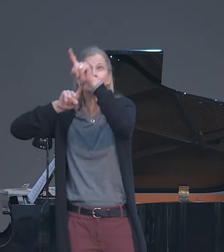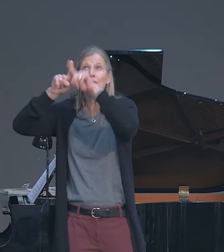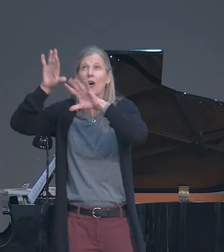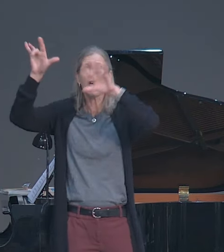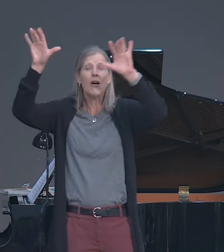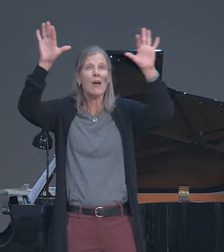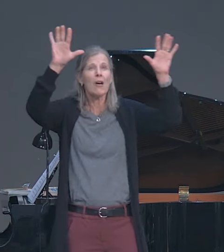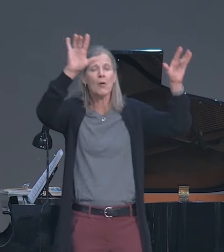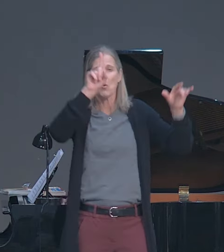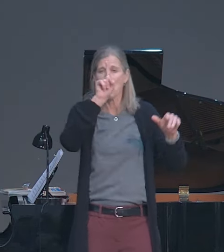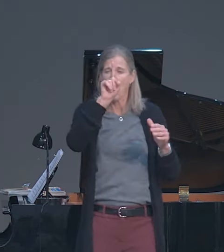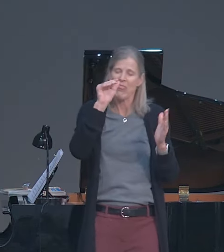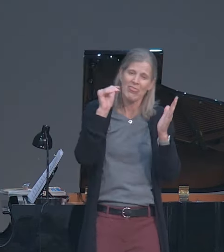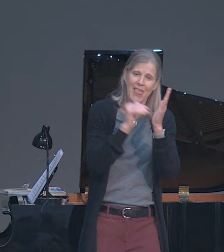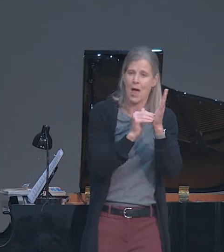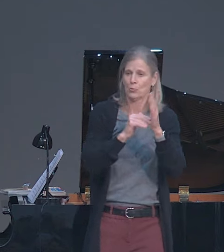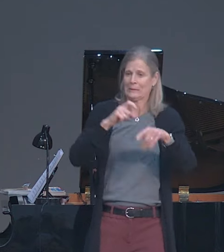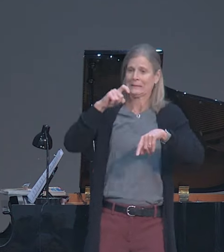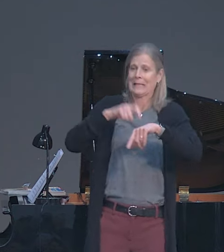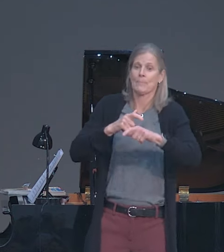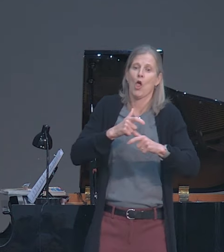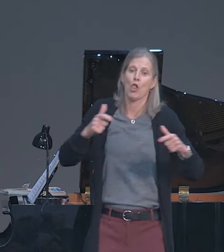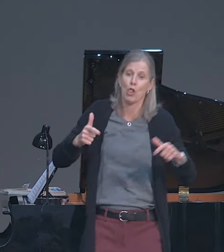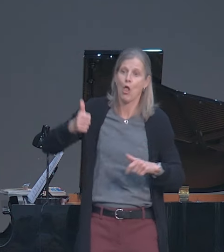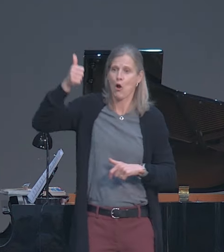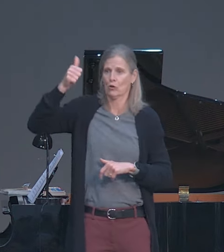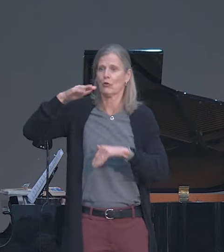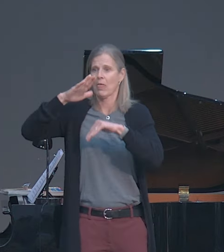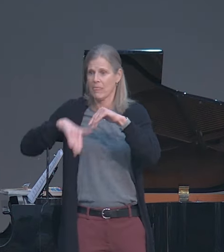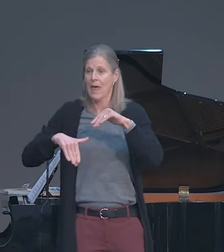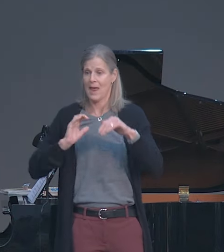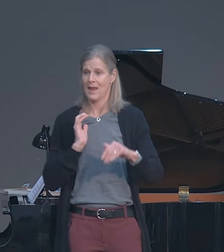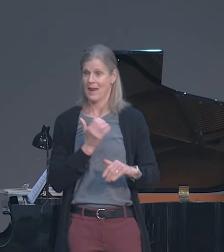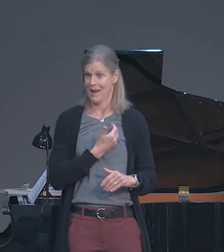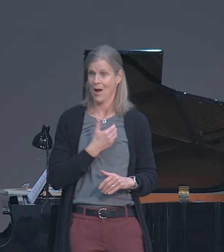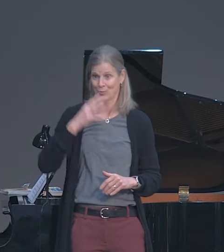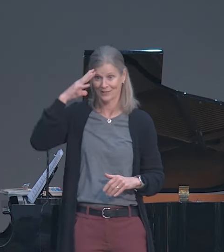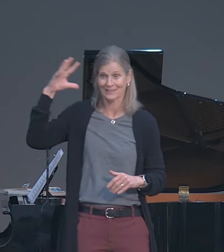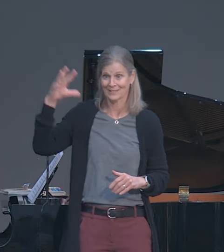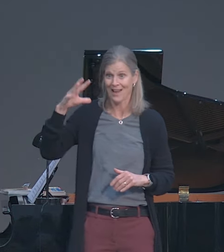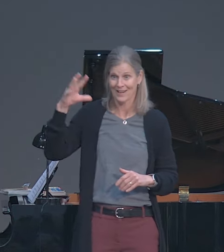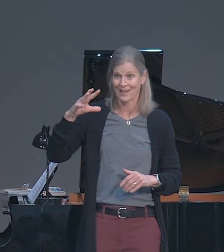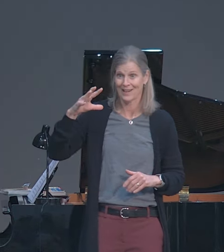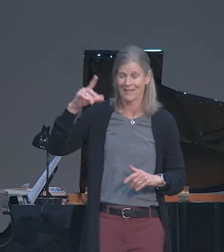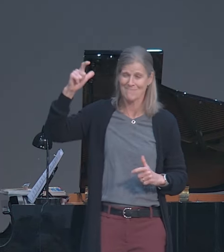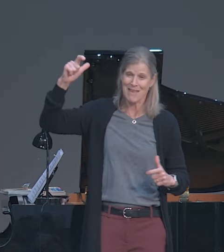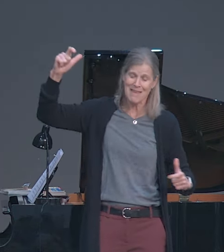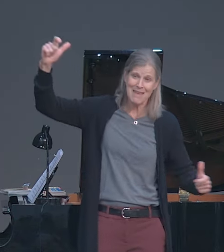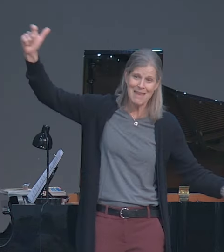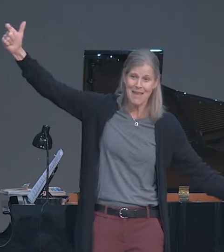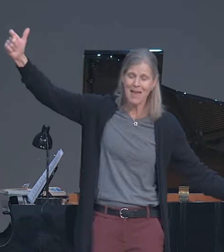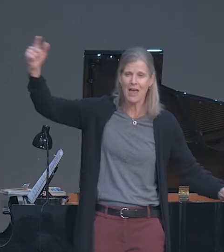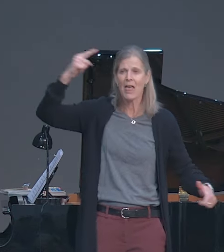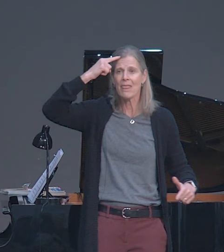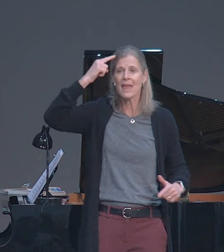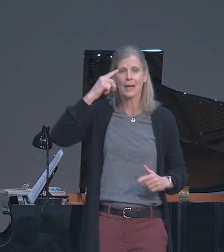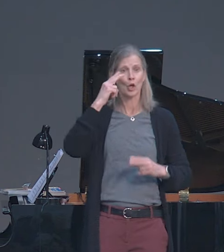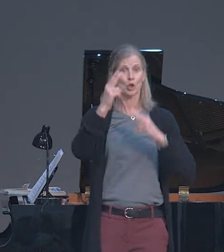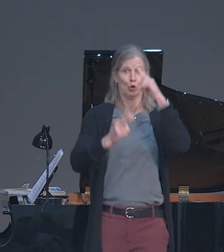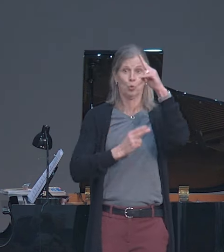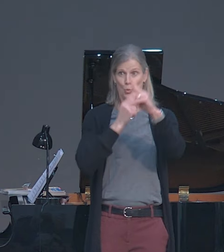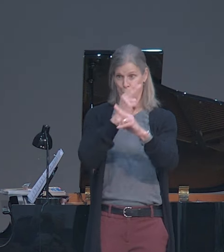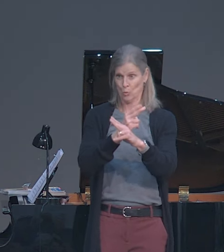as 1,000 times larger than our sun. So think about the size of the